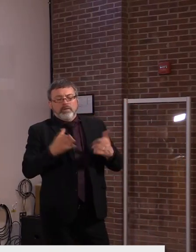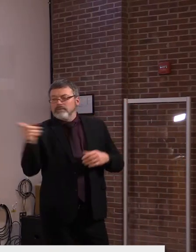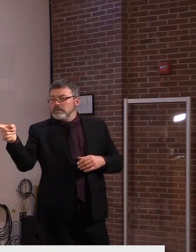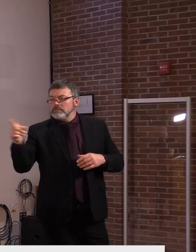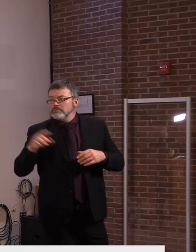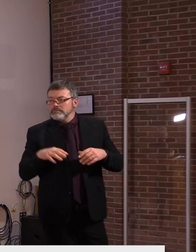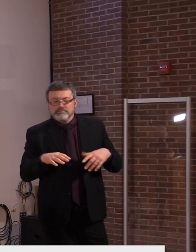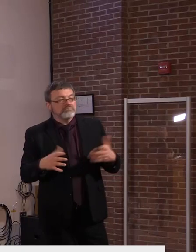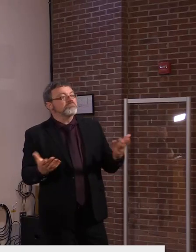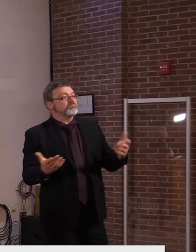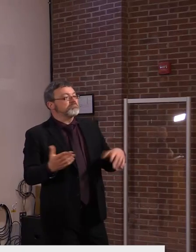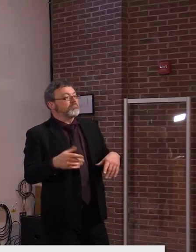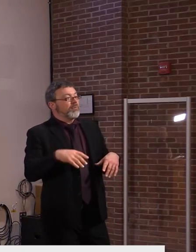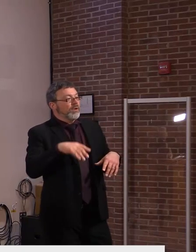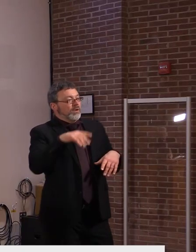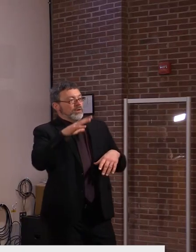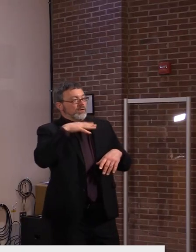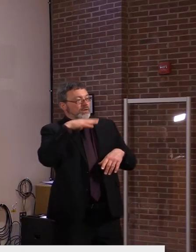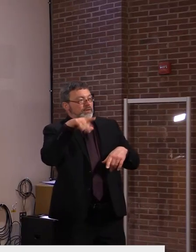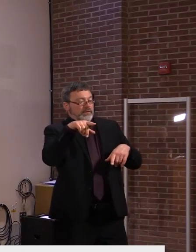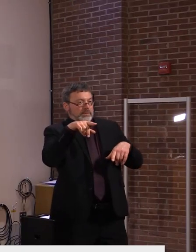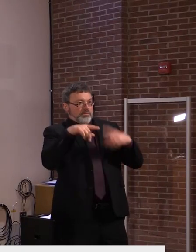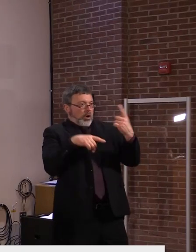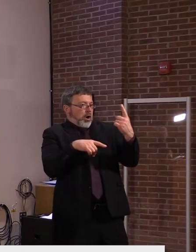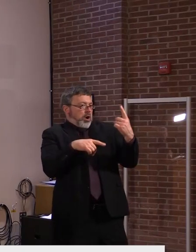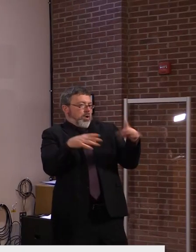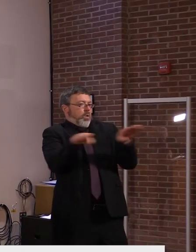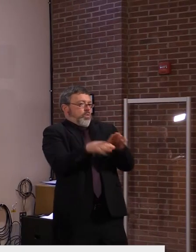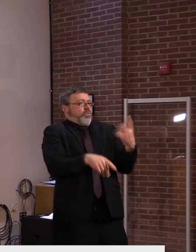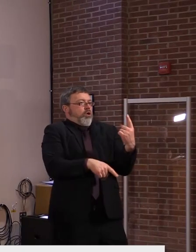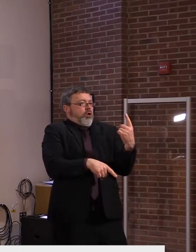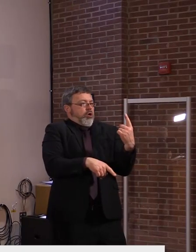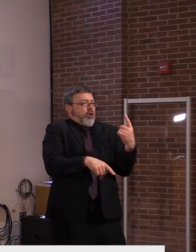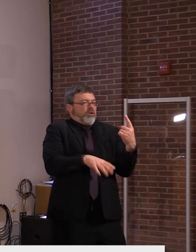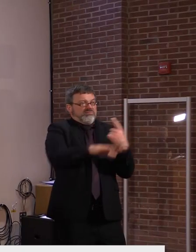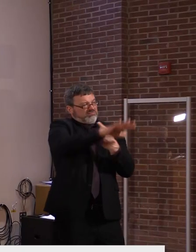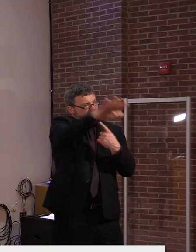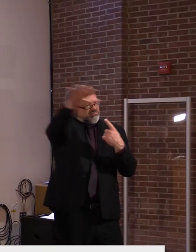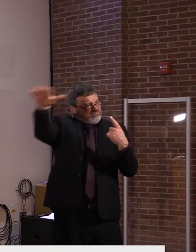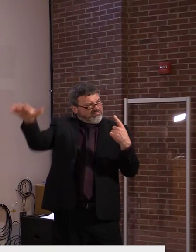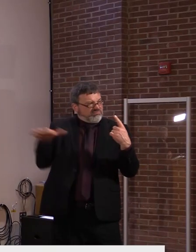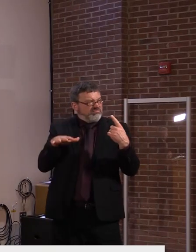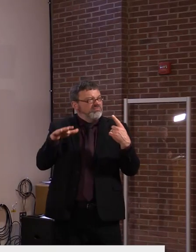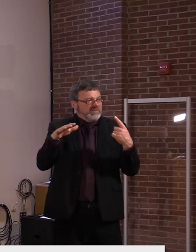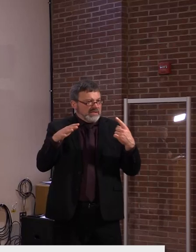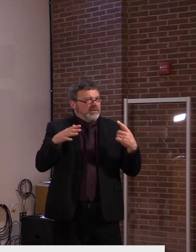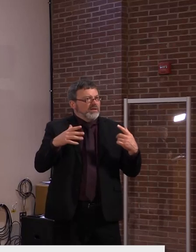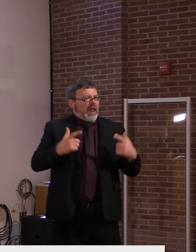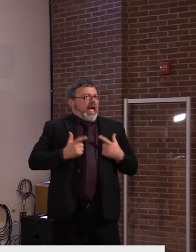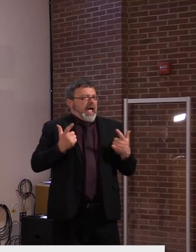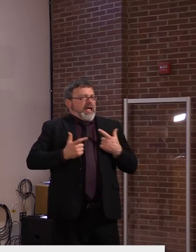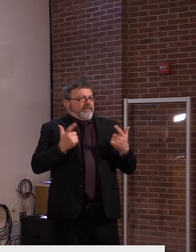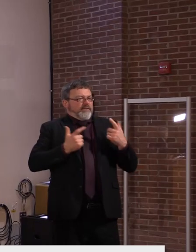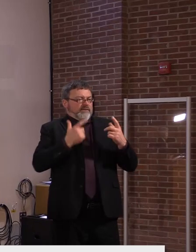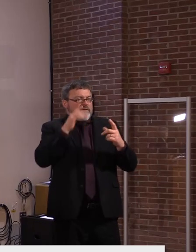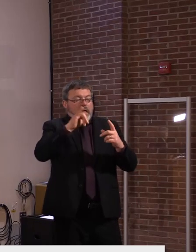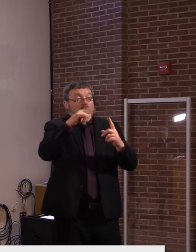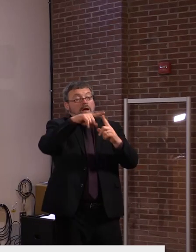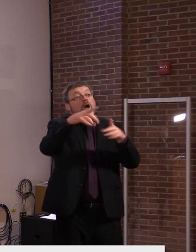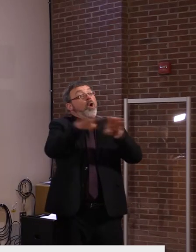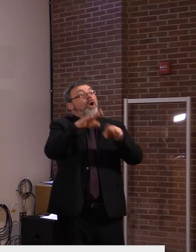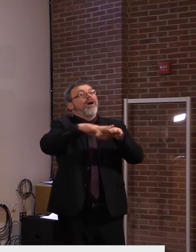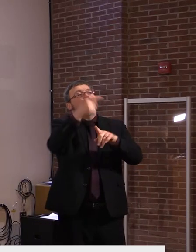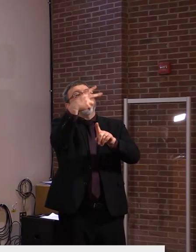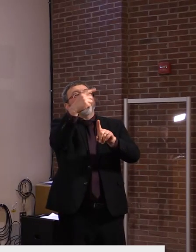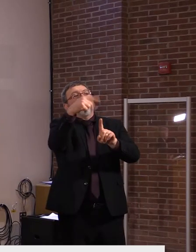Yeah, the only day that we won't be testing is going to be Thursday. We will be testing on Wednesday. We will be testing